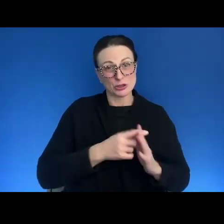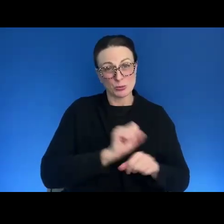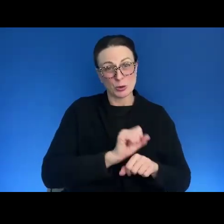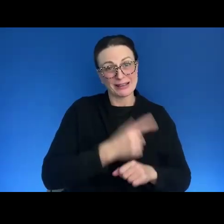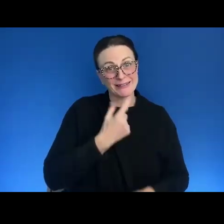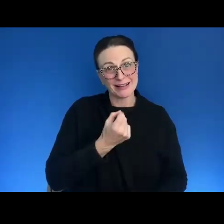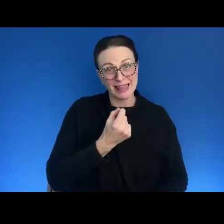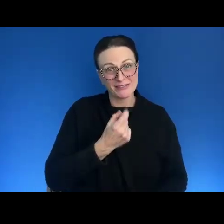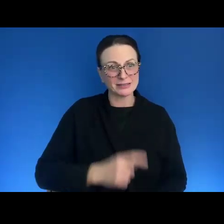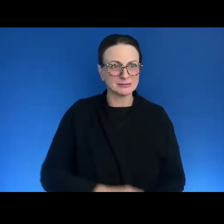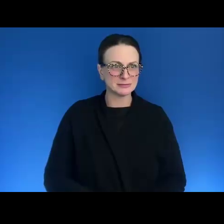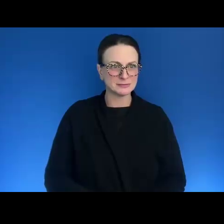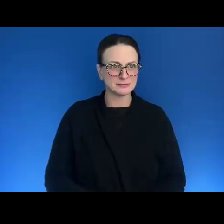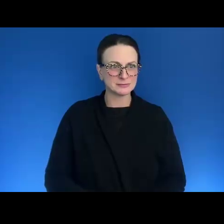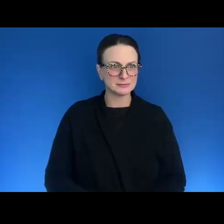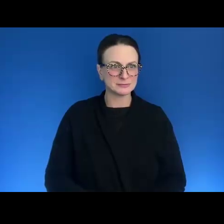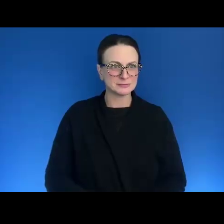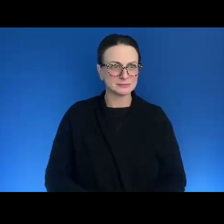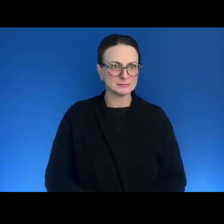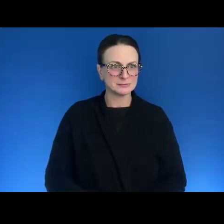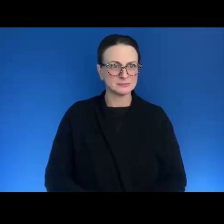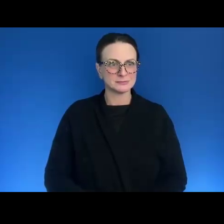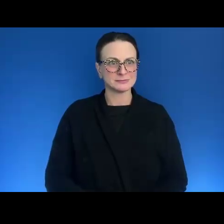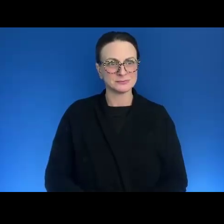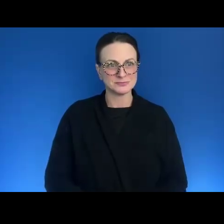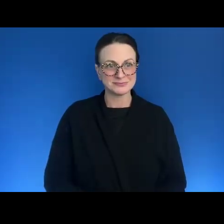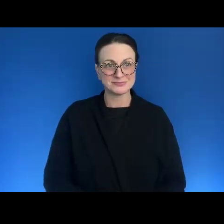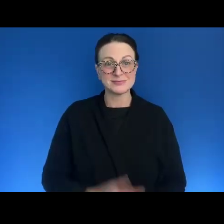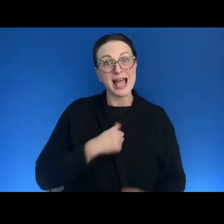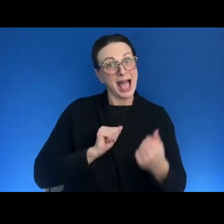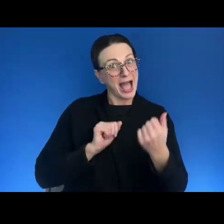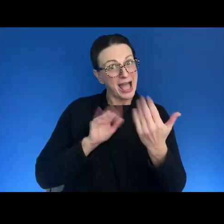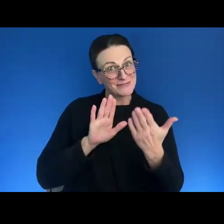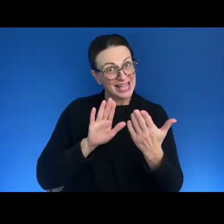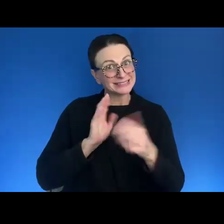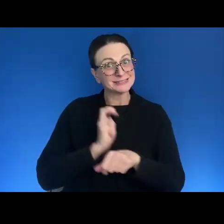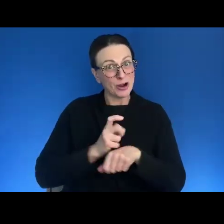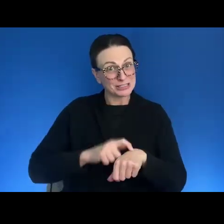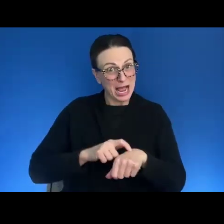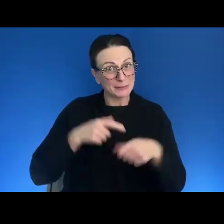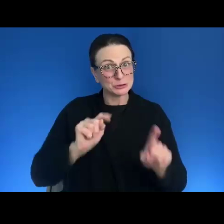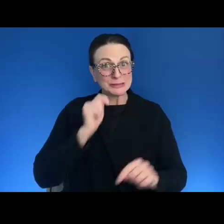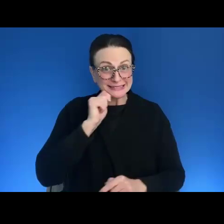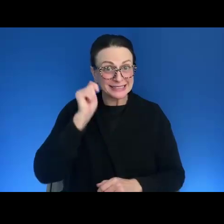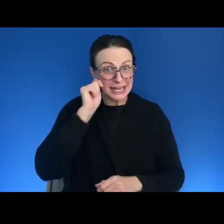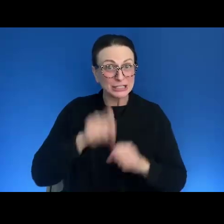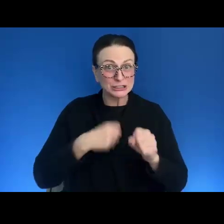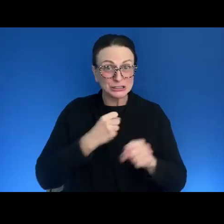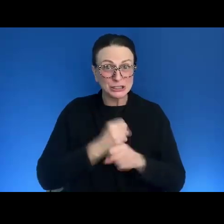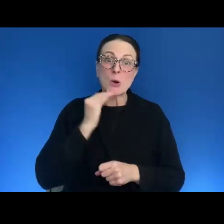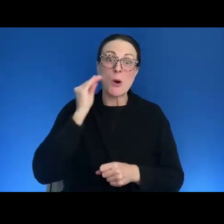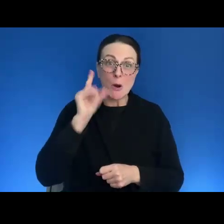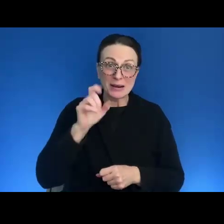11. Um, I faced some difficulties during my teenage years, was